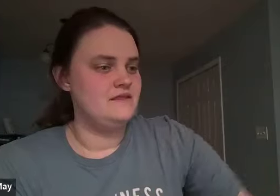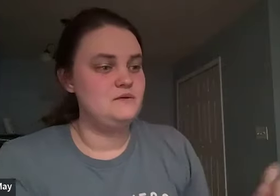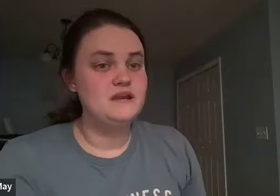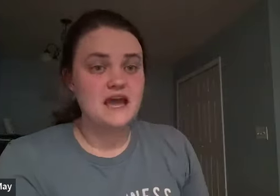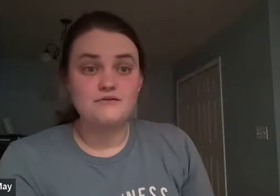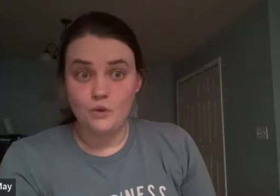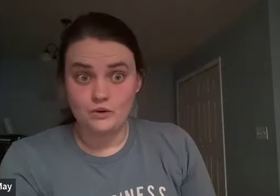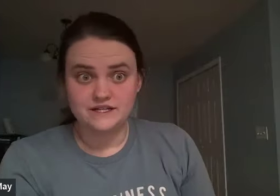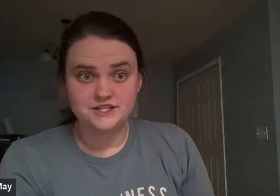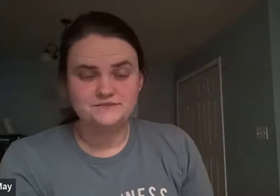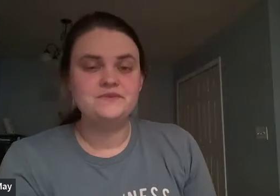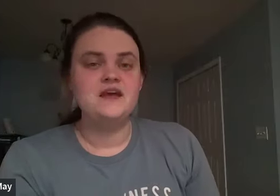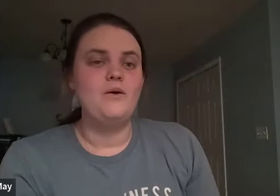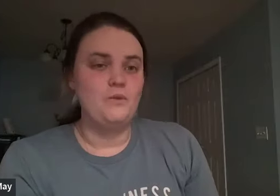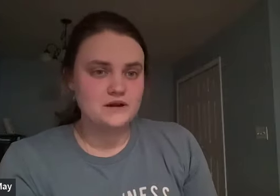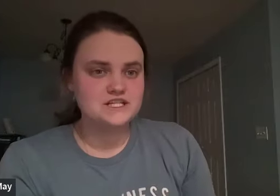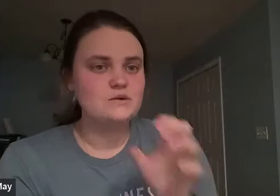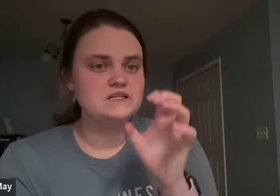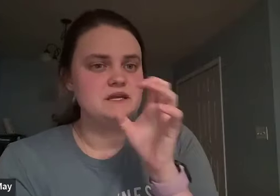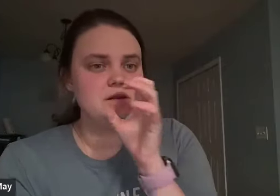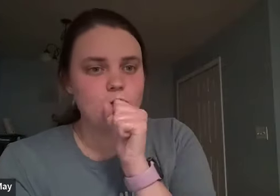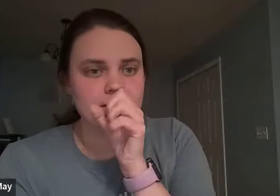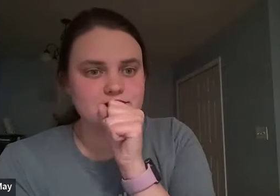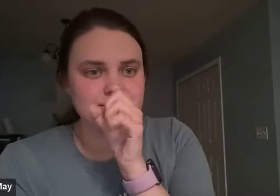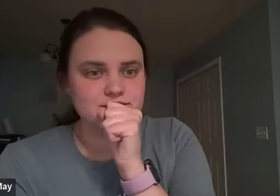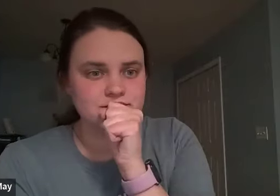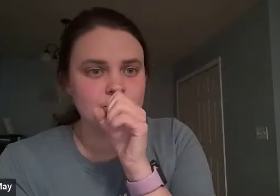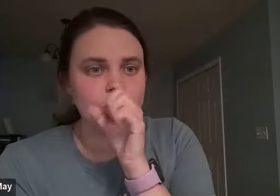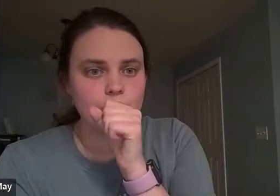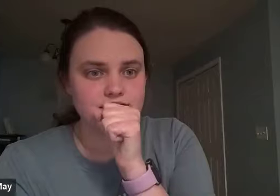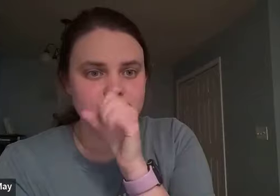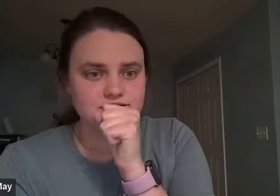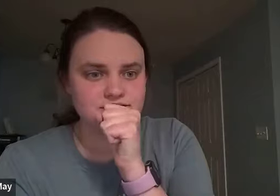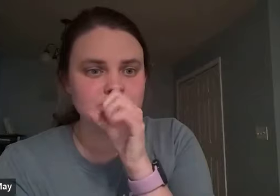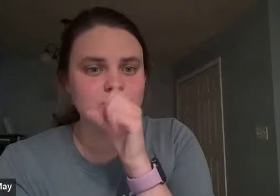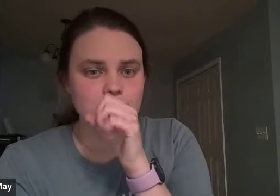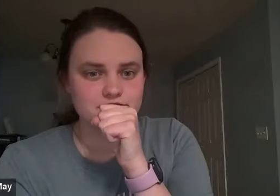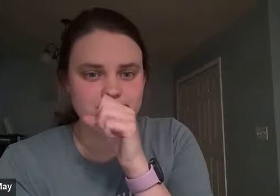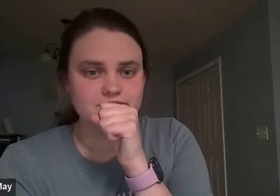Then we have orange. Orange is going to be orange. Orange.